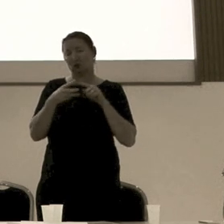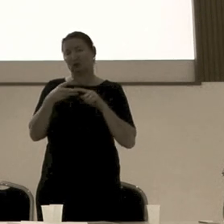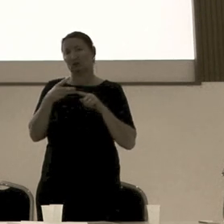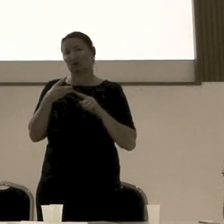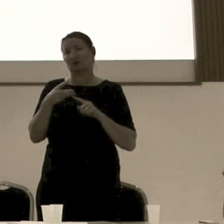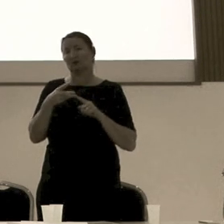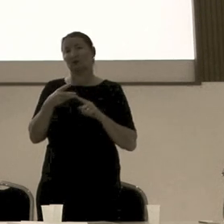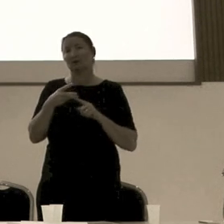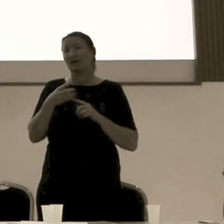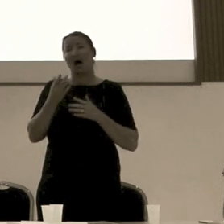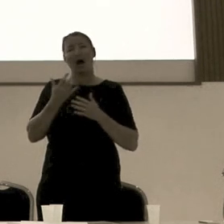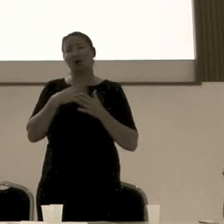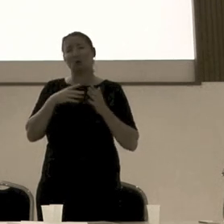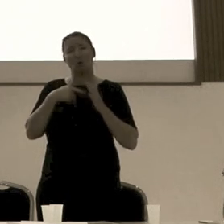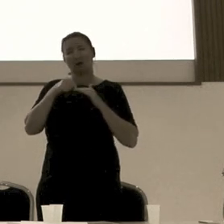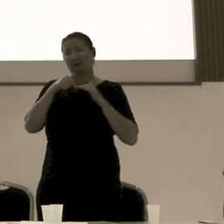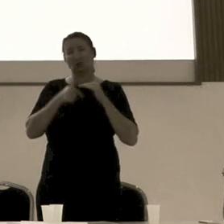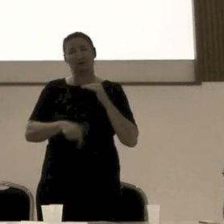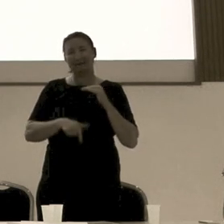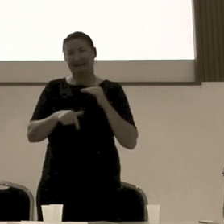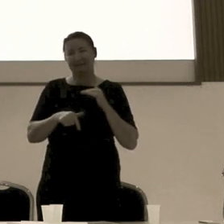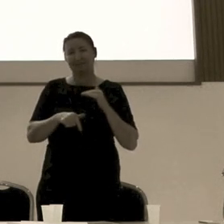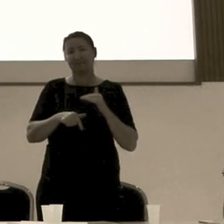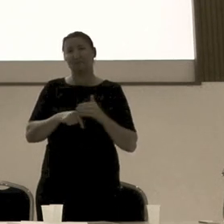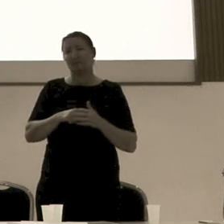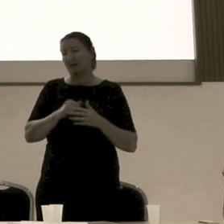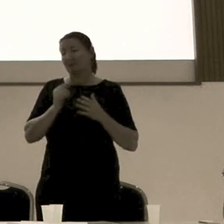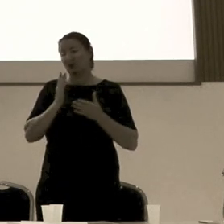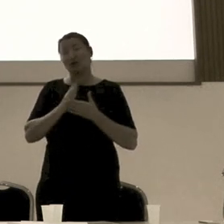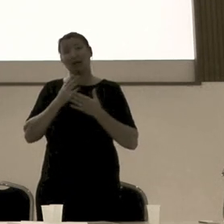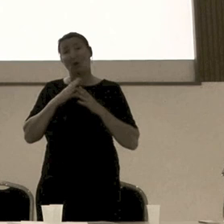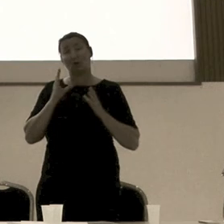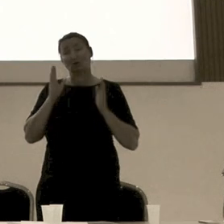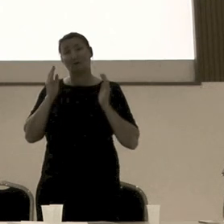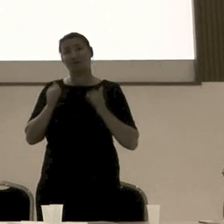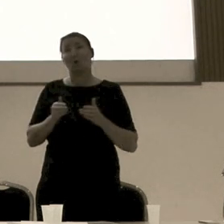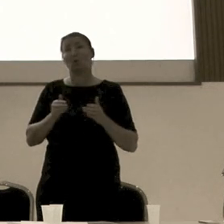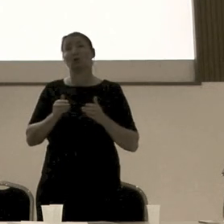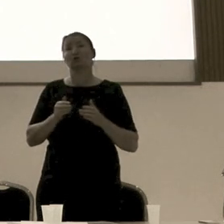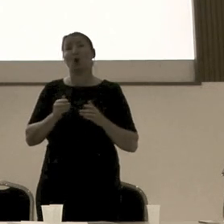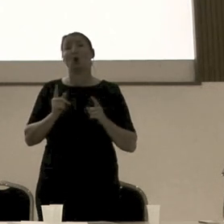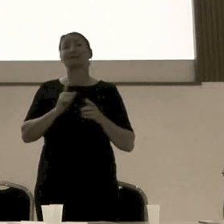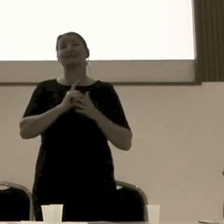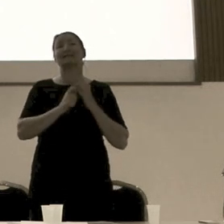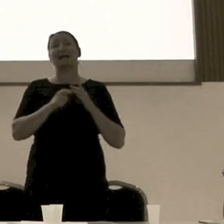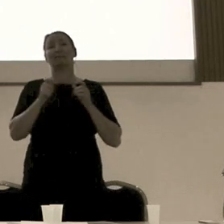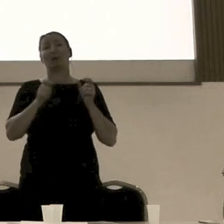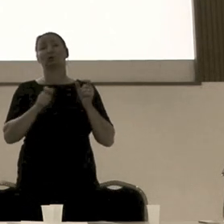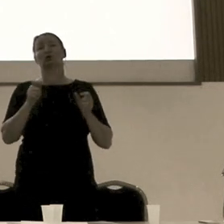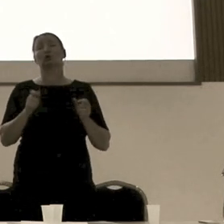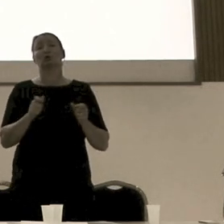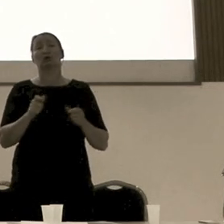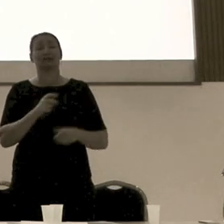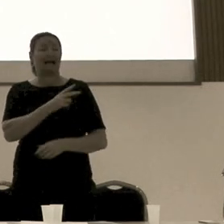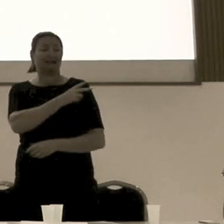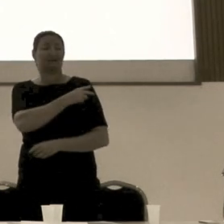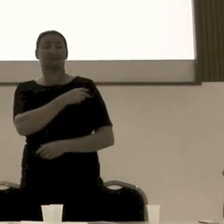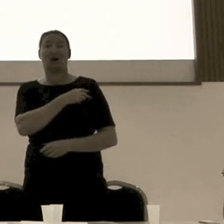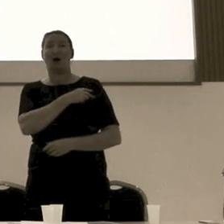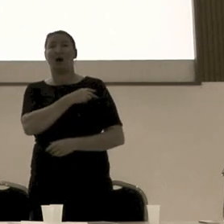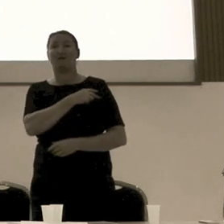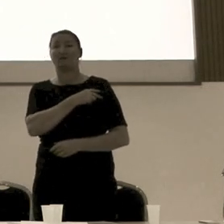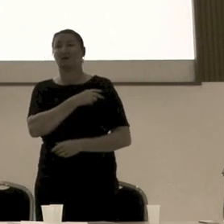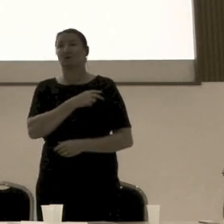actually won't go into them in detail, since I want to focus on the things disabled students and staff groups have been calling